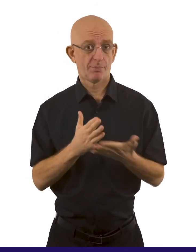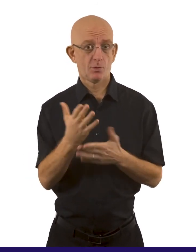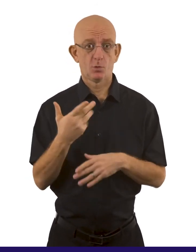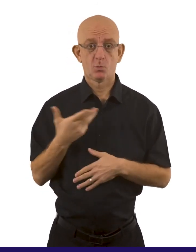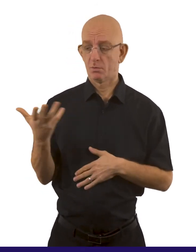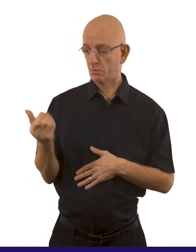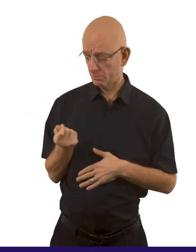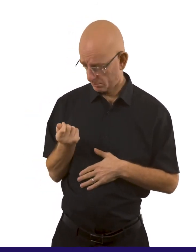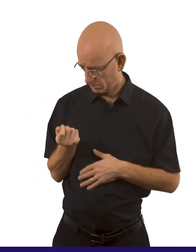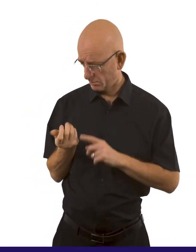Limited income,